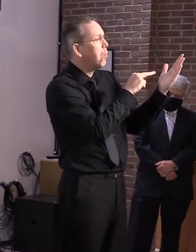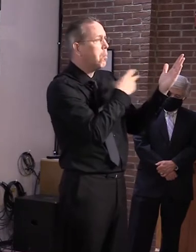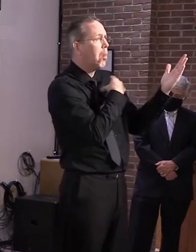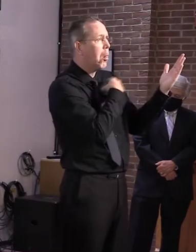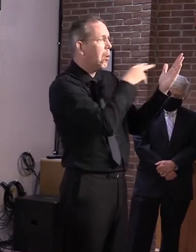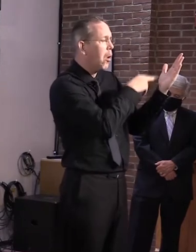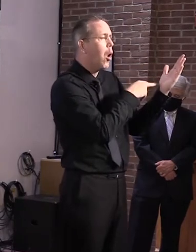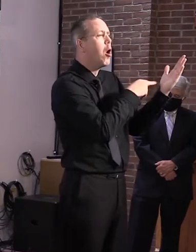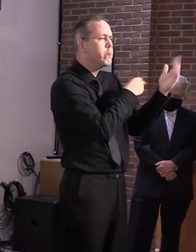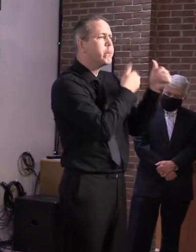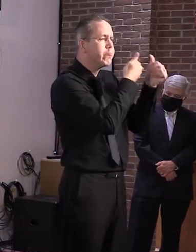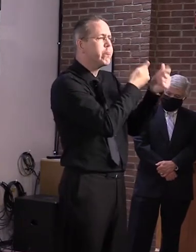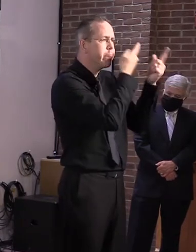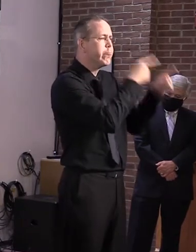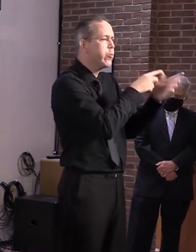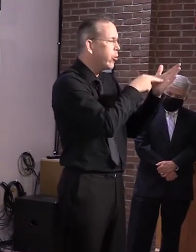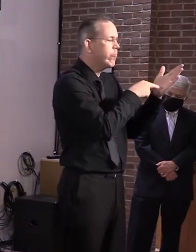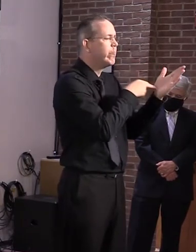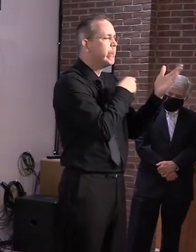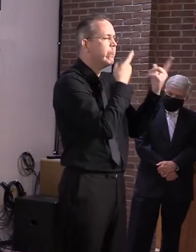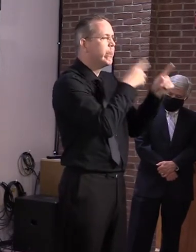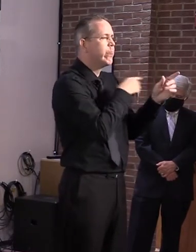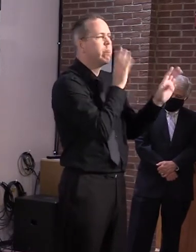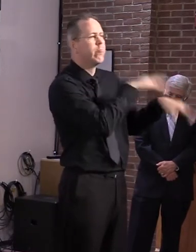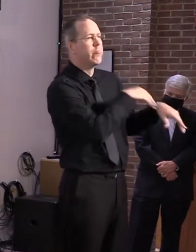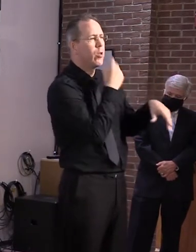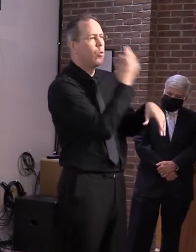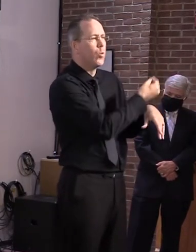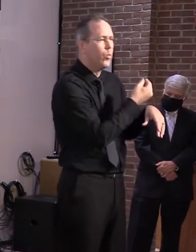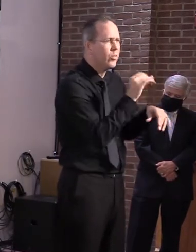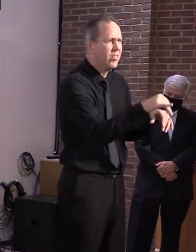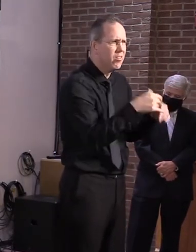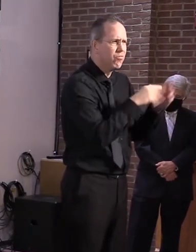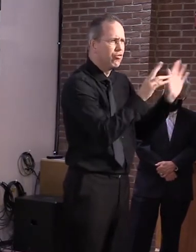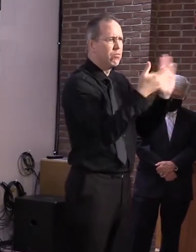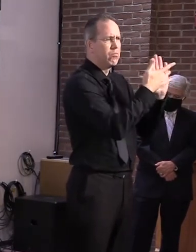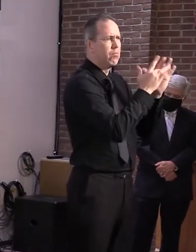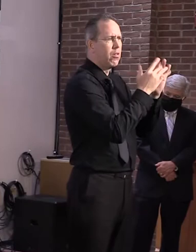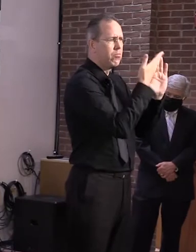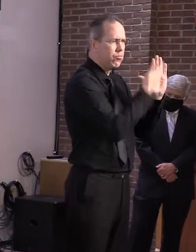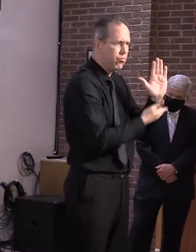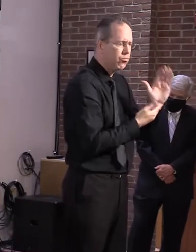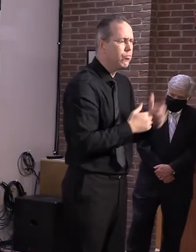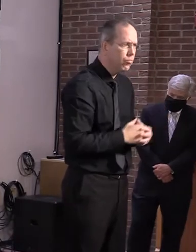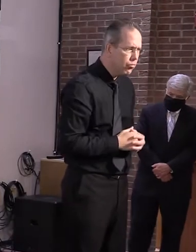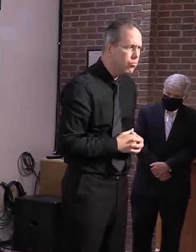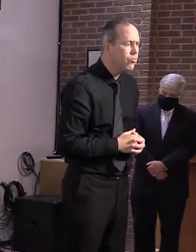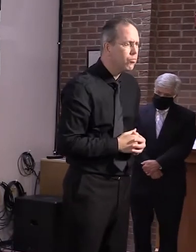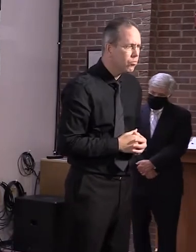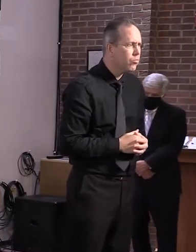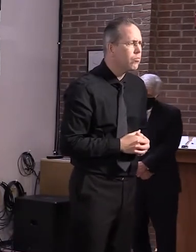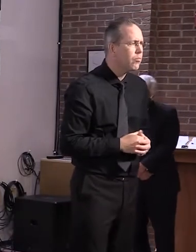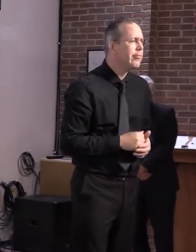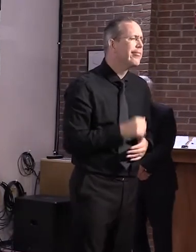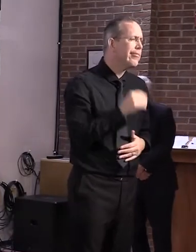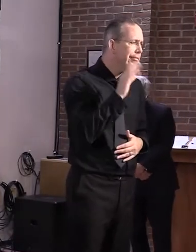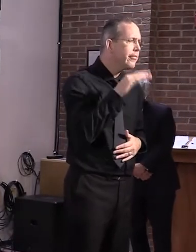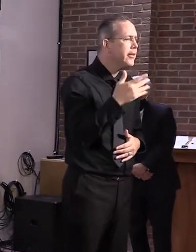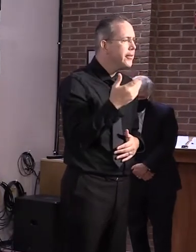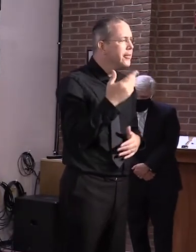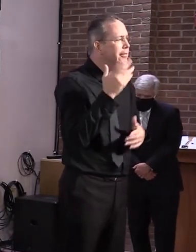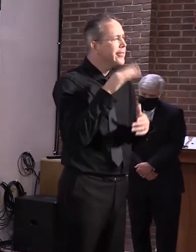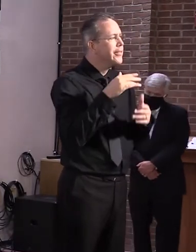guidelines what will be expected. There are a number of states with which we all compete, or many of us that are national